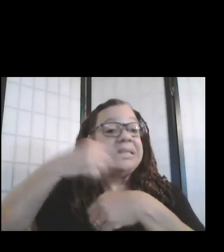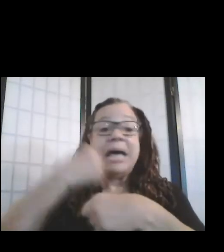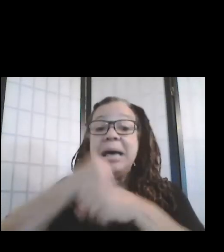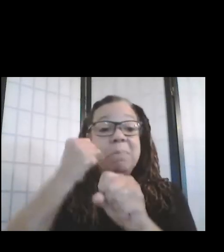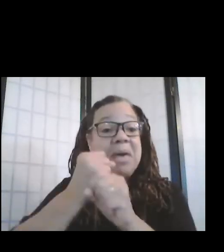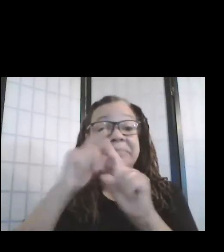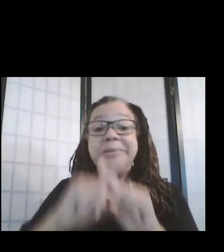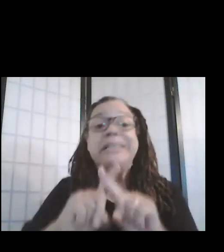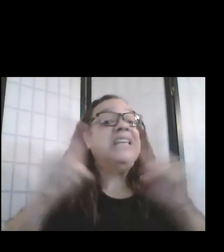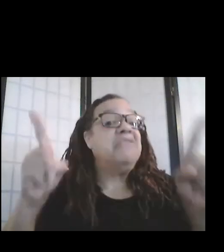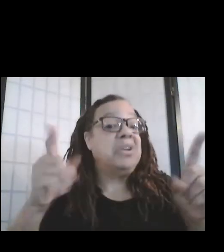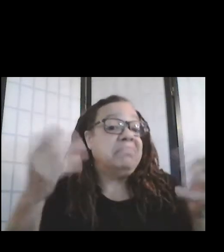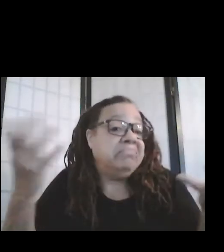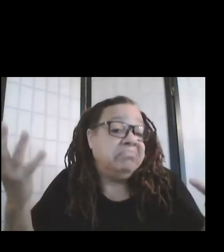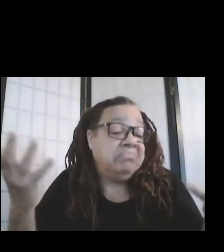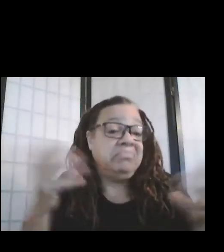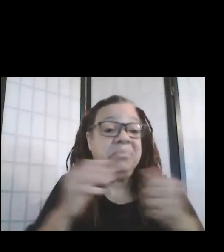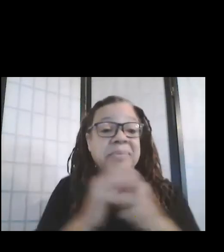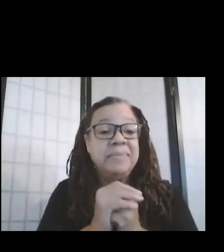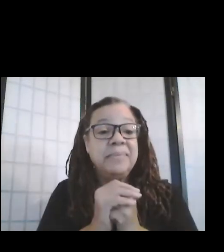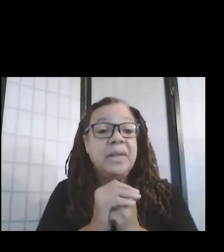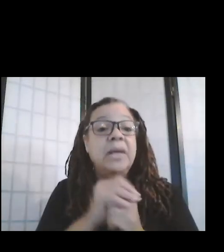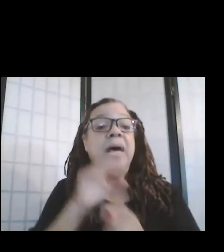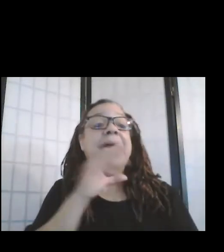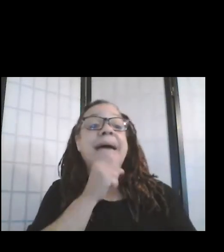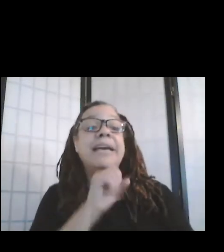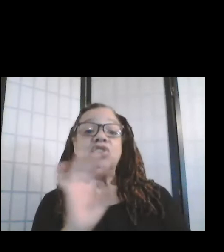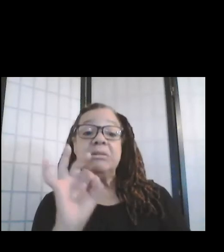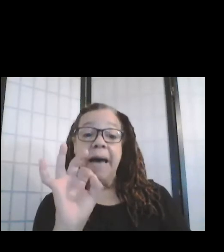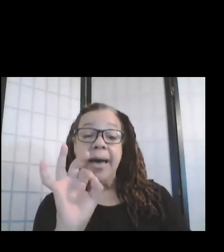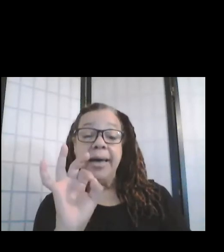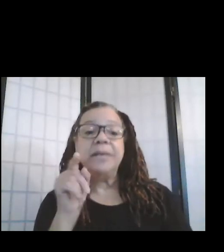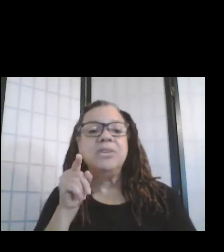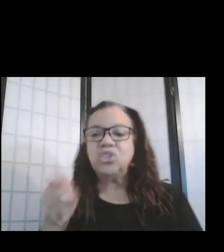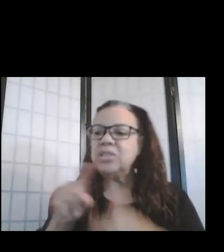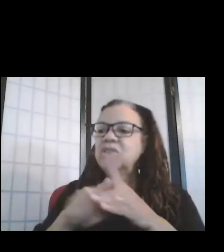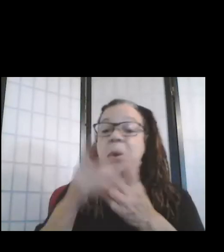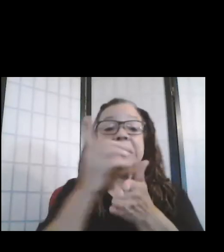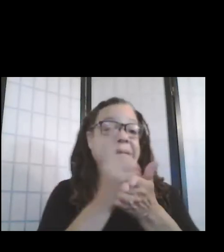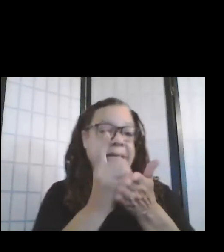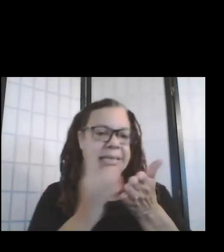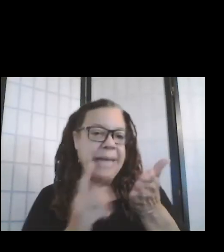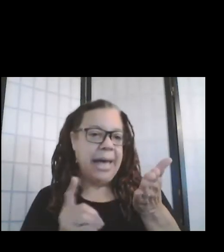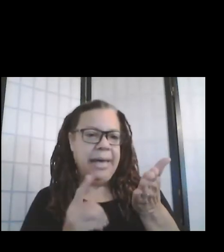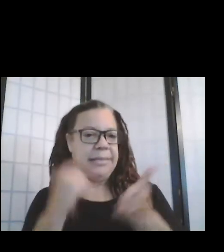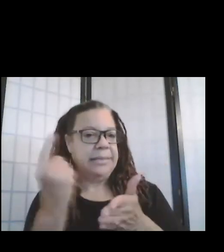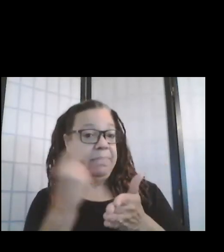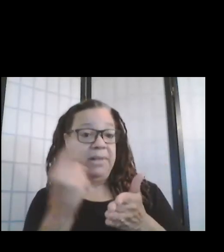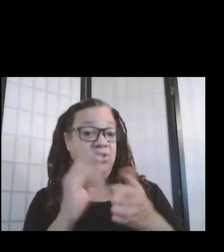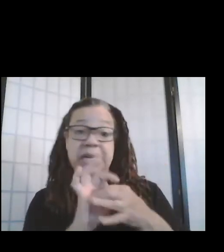entirely different. On her 9th birthday, Lucy began a design that she did not dismantle right